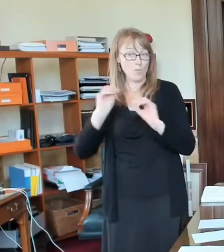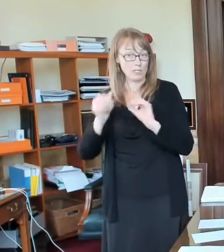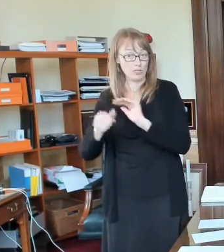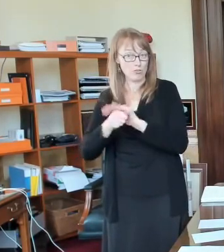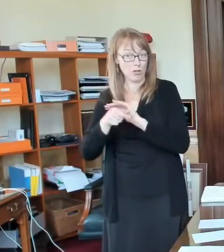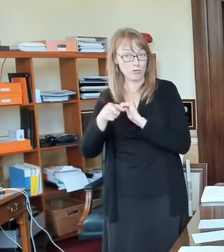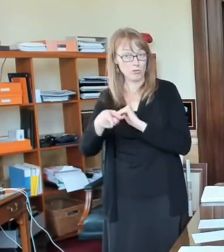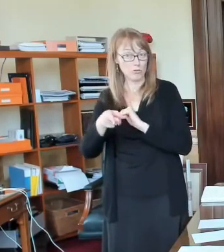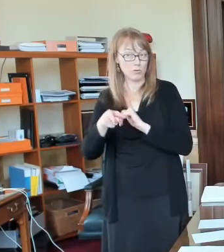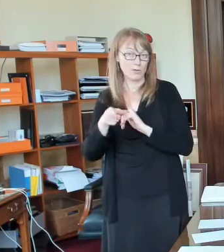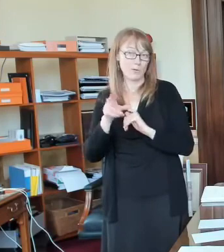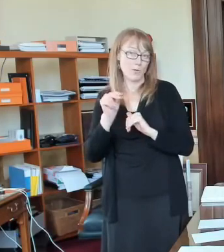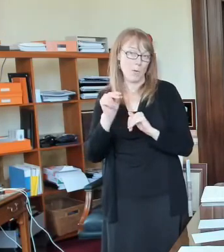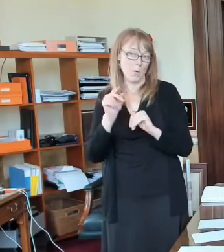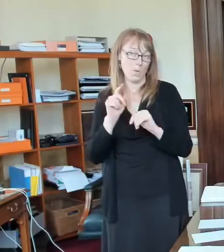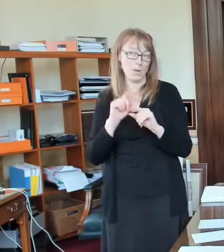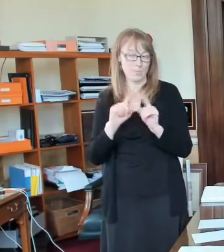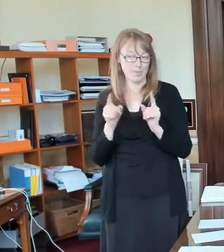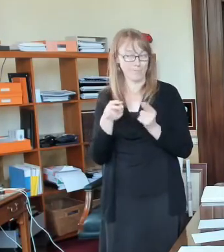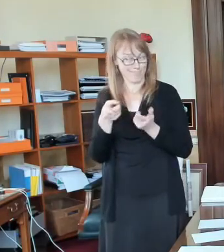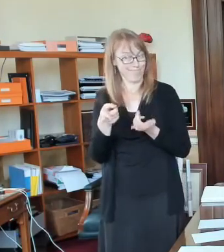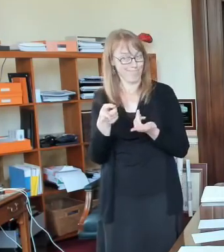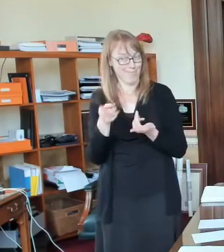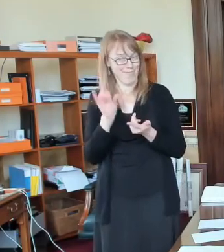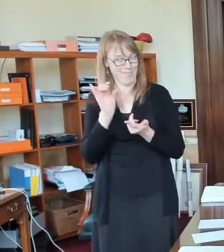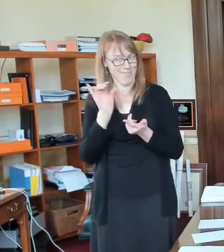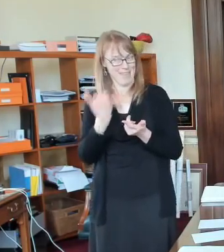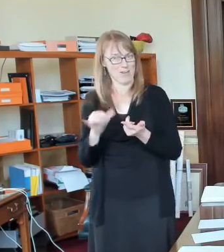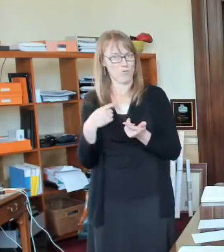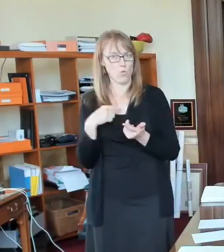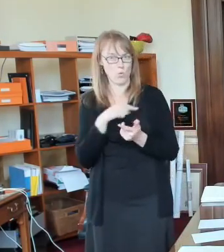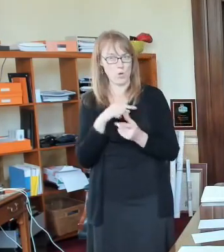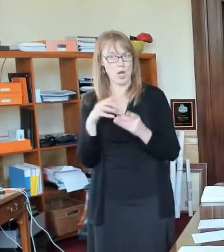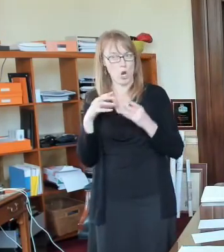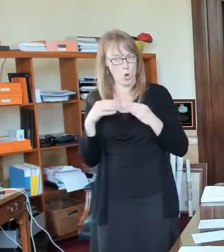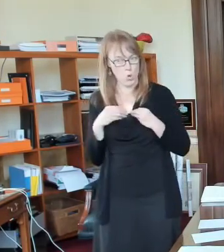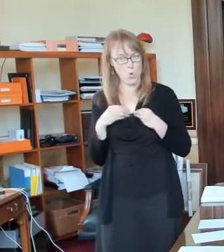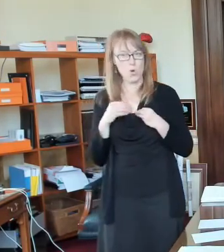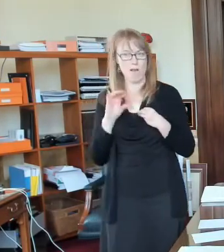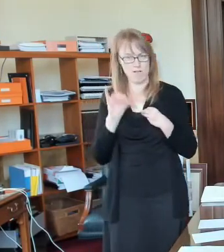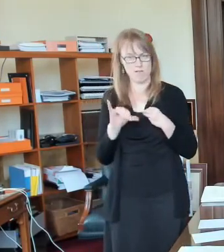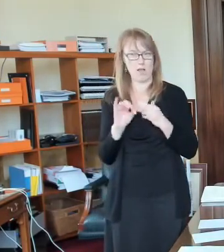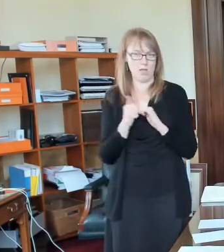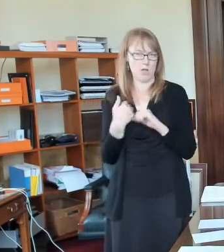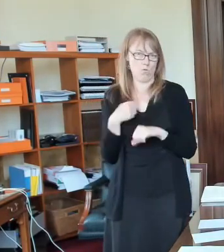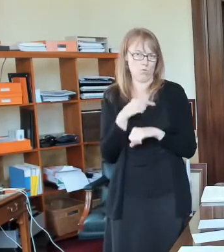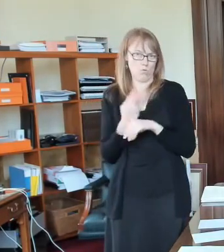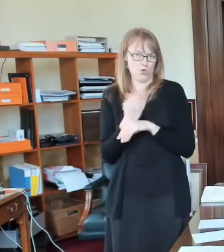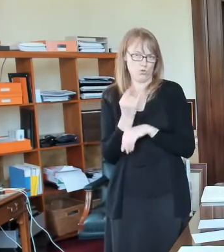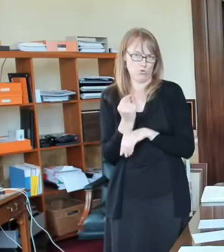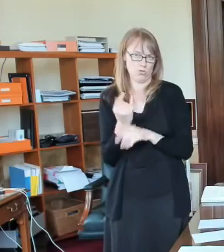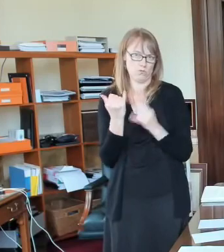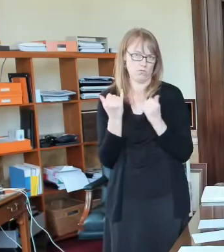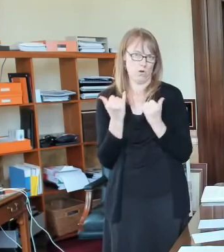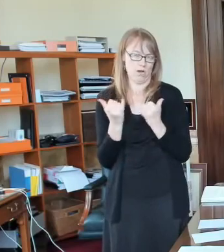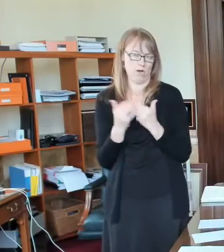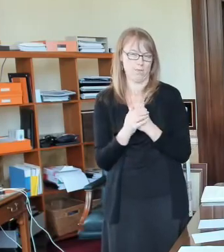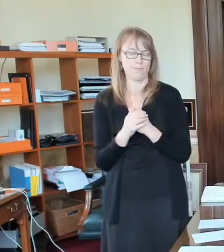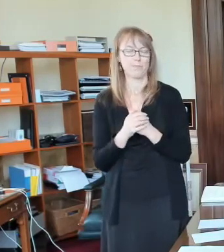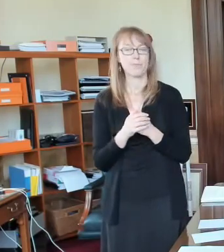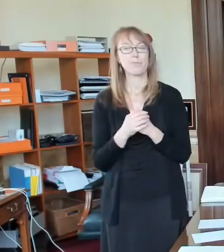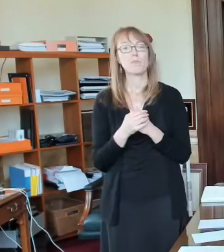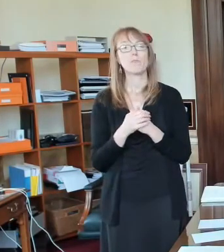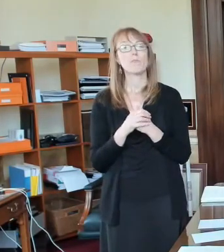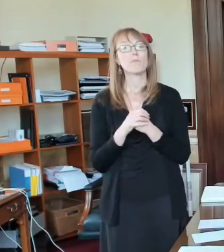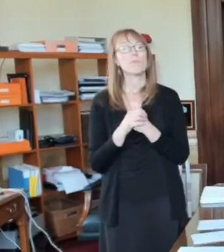appreciate your patience with that. We have a question about masks from Carrie, Mayor. Are there exceptions carved out in the city's